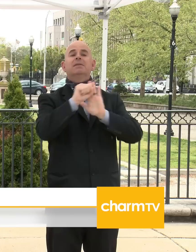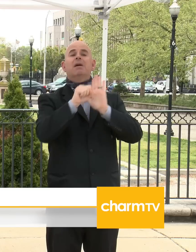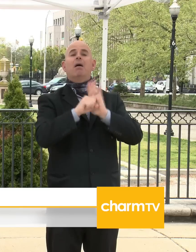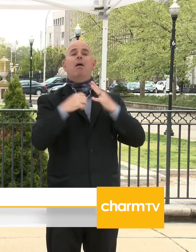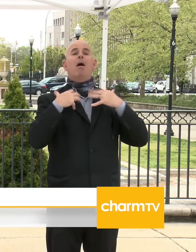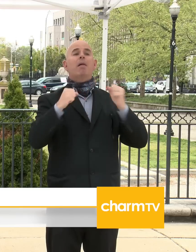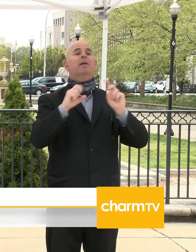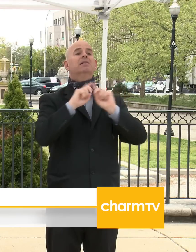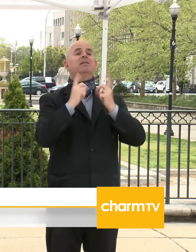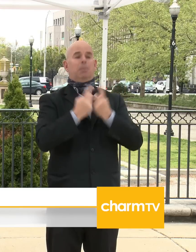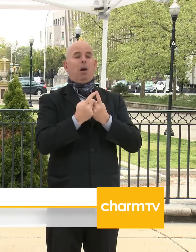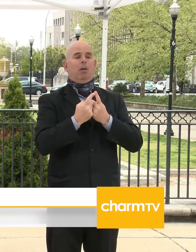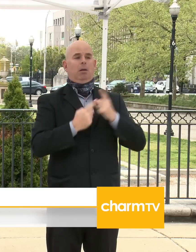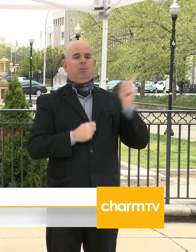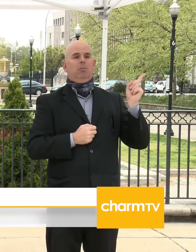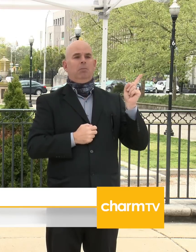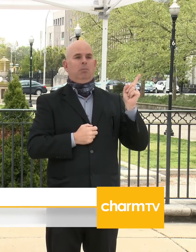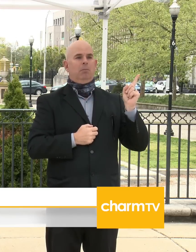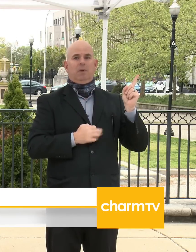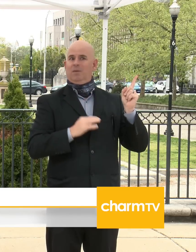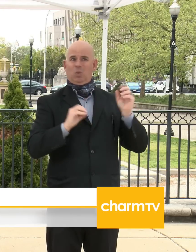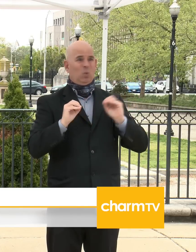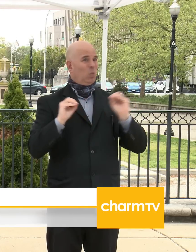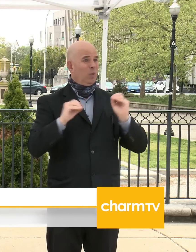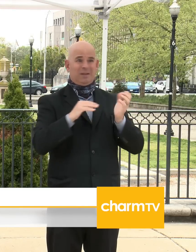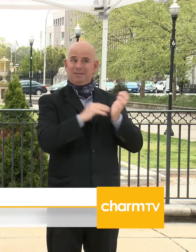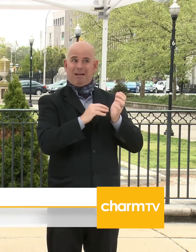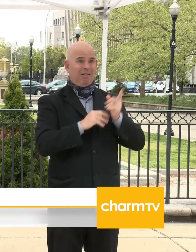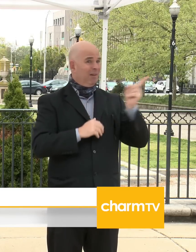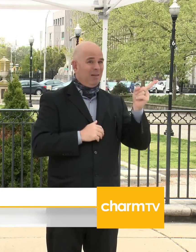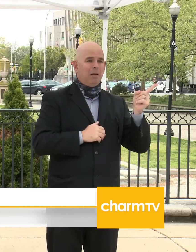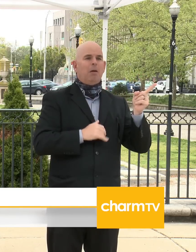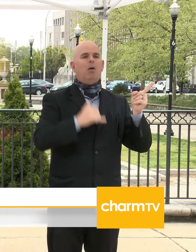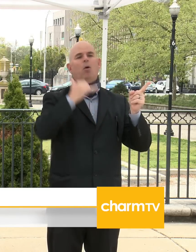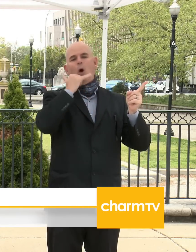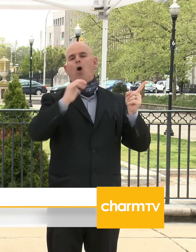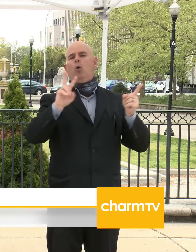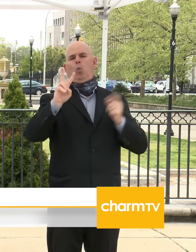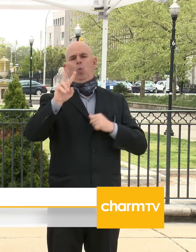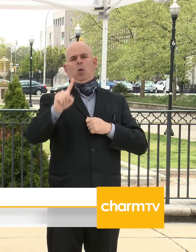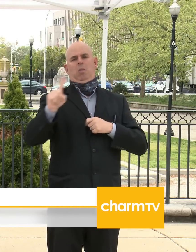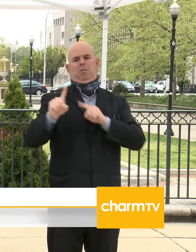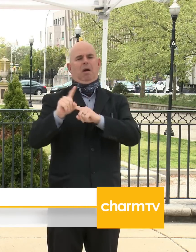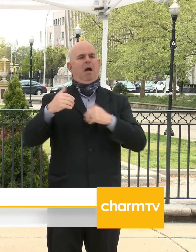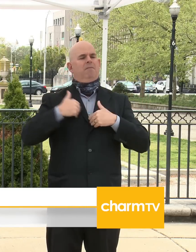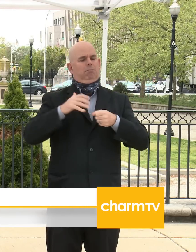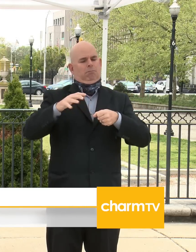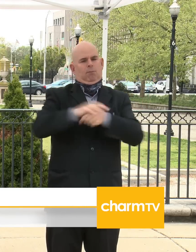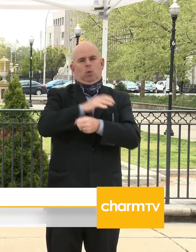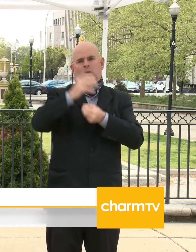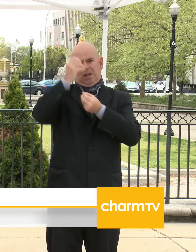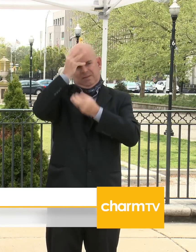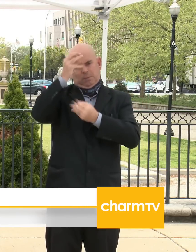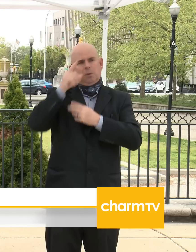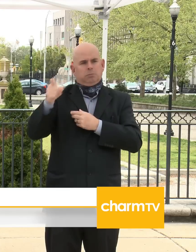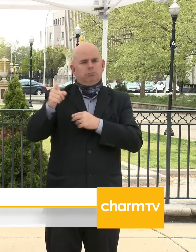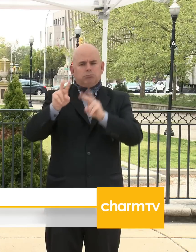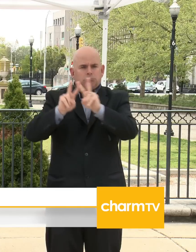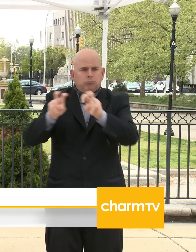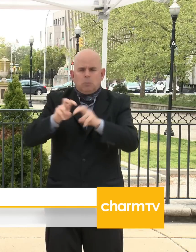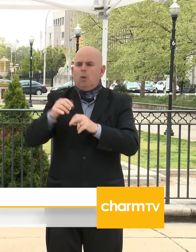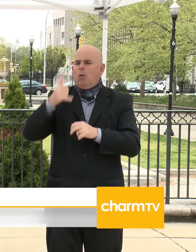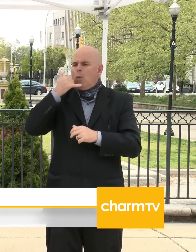without a primary care provider can contact 211 for a coronavirus symptom assessment or to speak with the medical